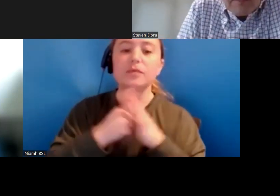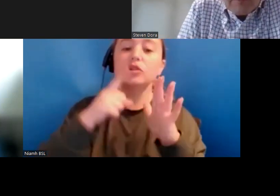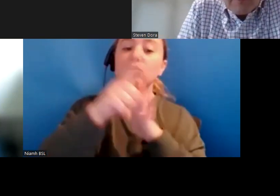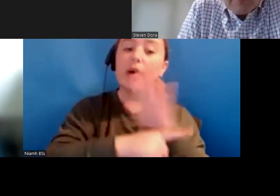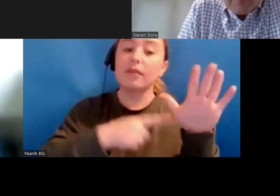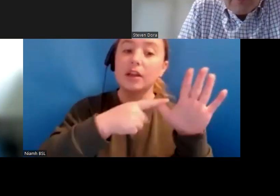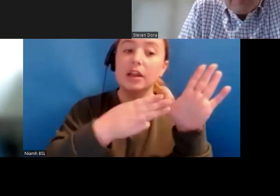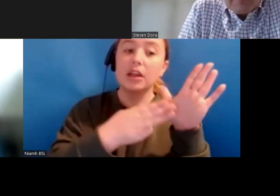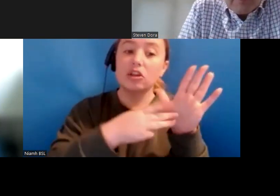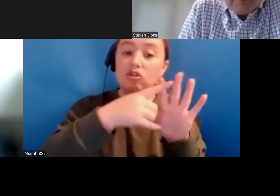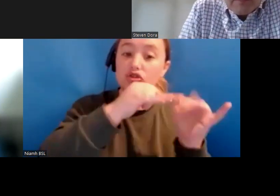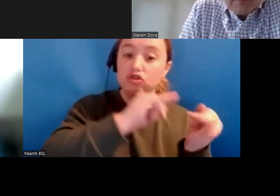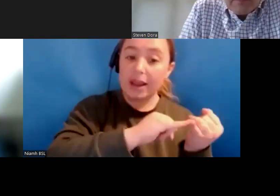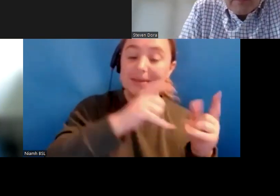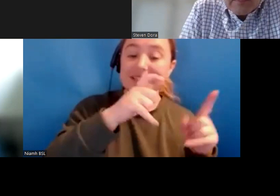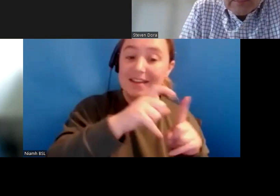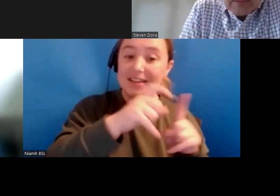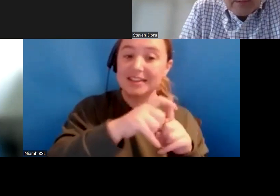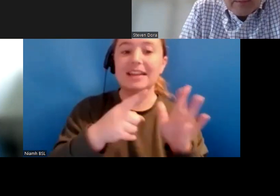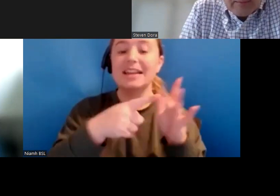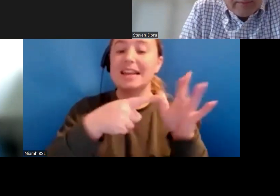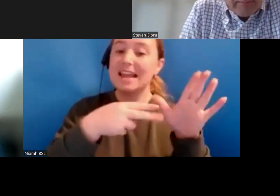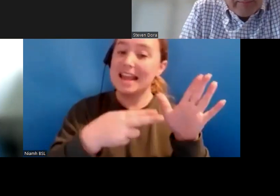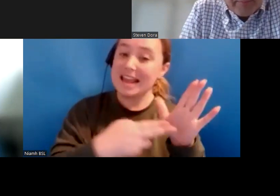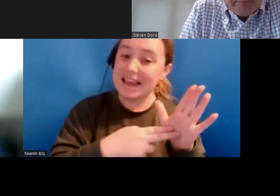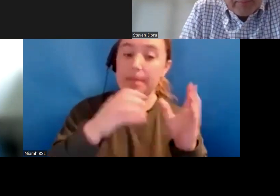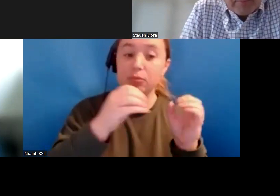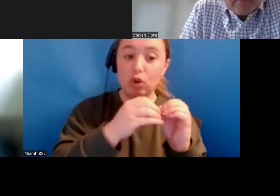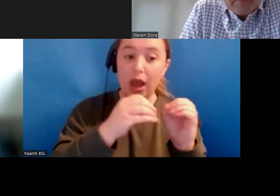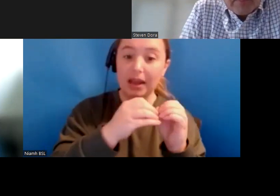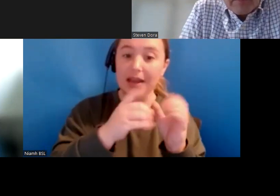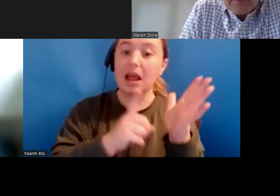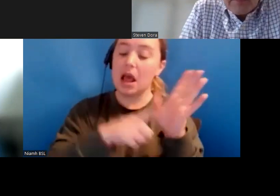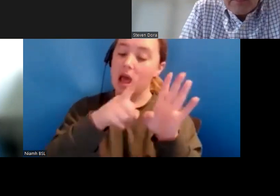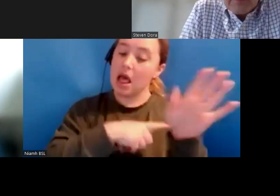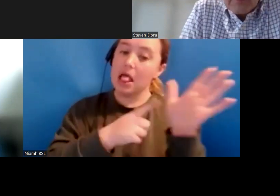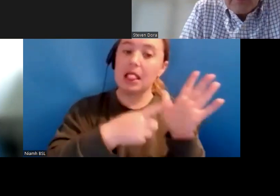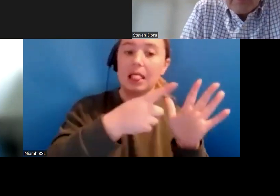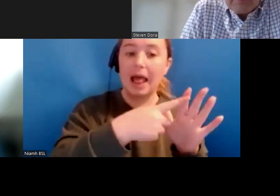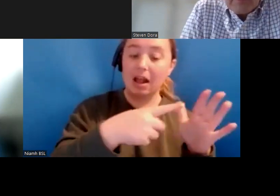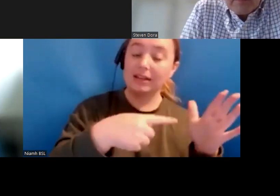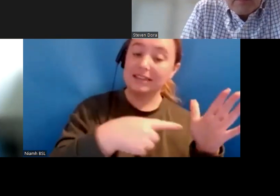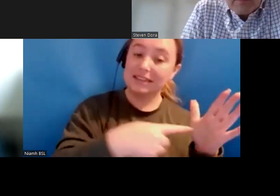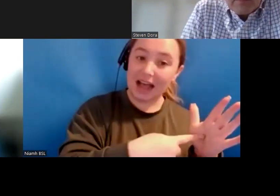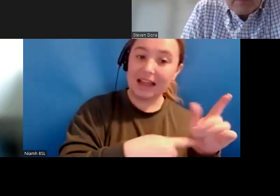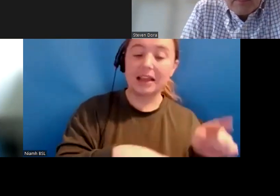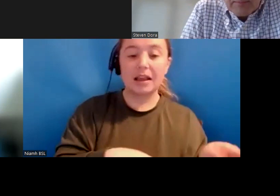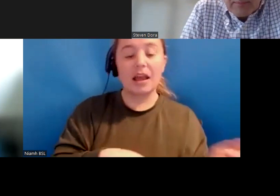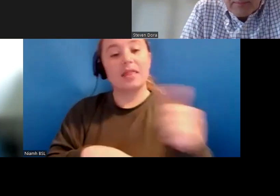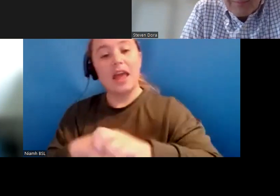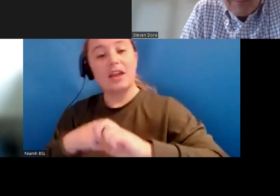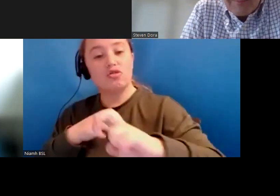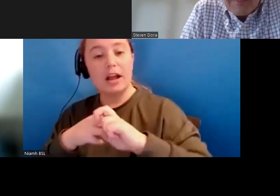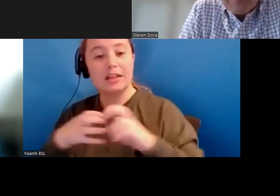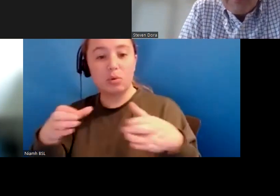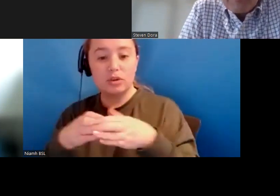Davidson, Ian Buchanan, and Lyle Ty as well. And from the Transport Scotland team, we have Maureen Oliphey and